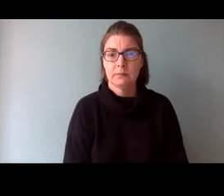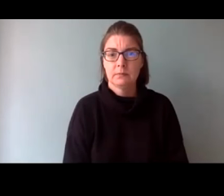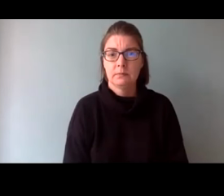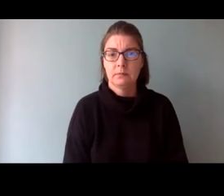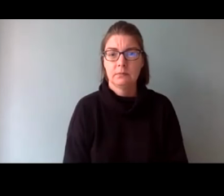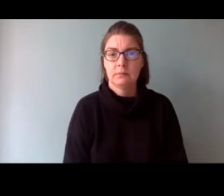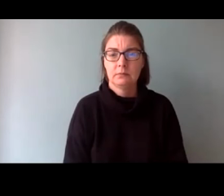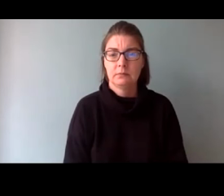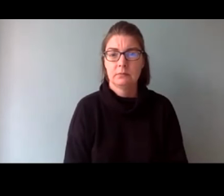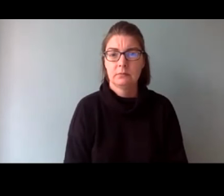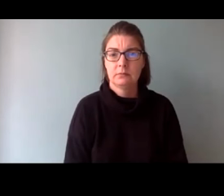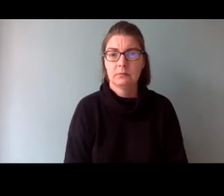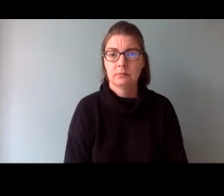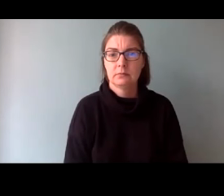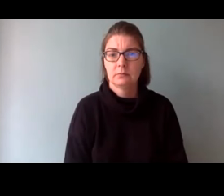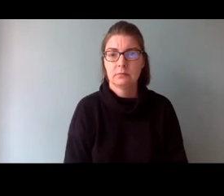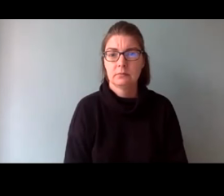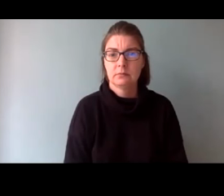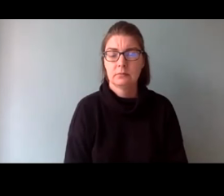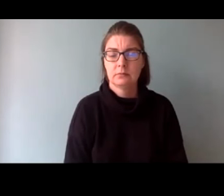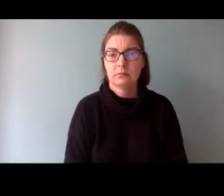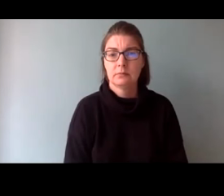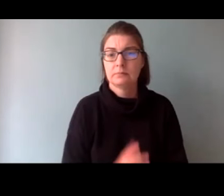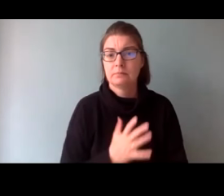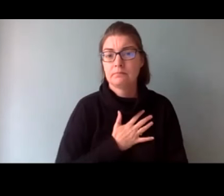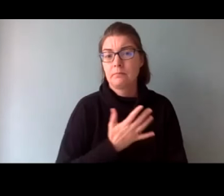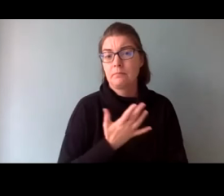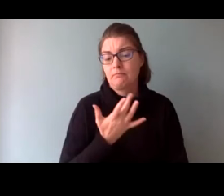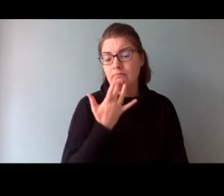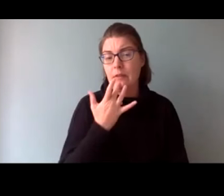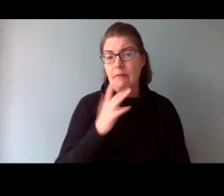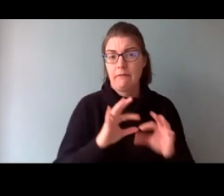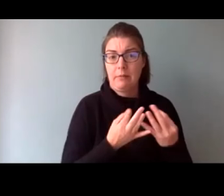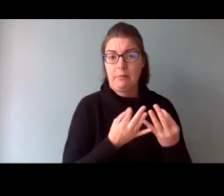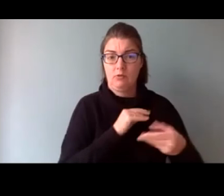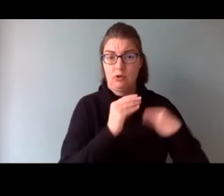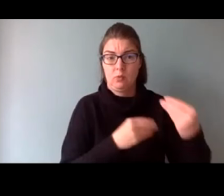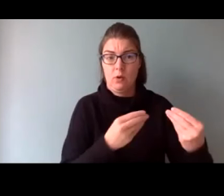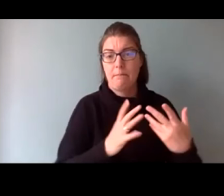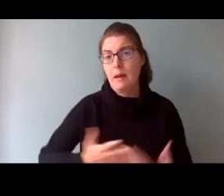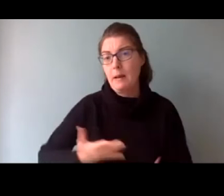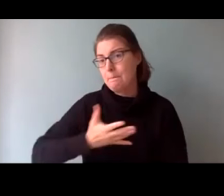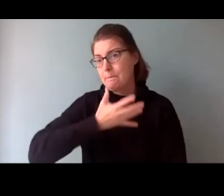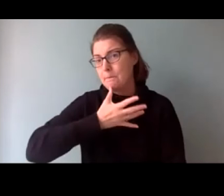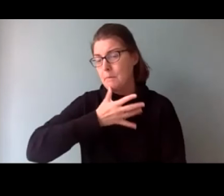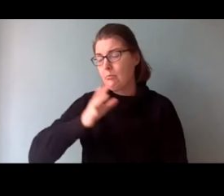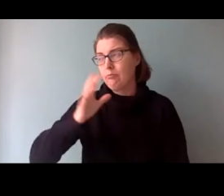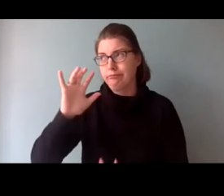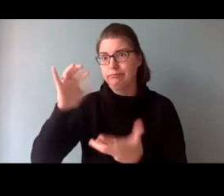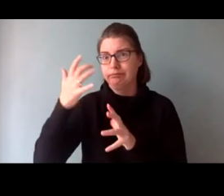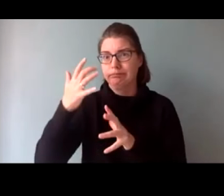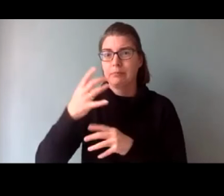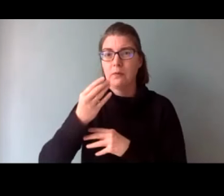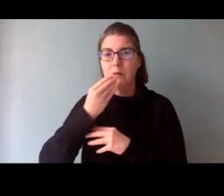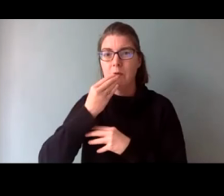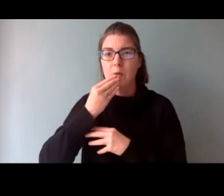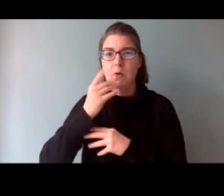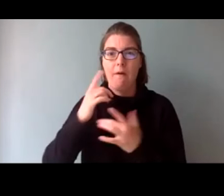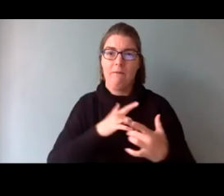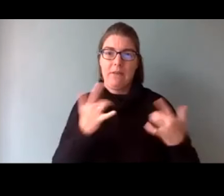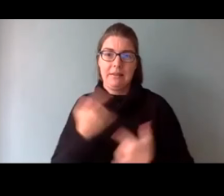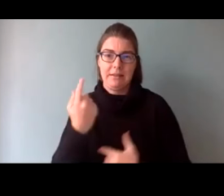Okay. Well, I can share. My favorite family tradition is my mom totally butchered a meal on Valentine's Day for my dad